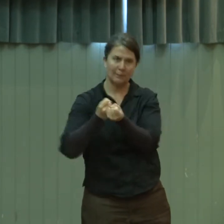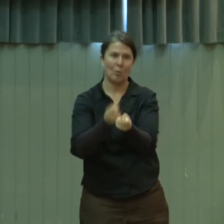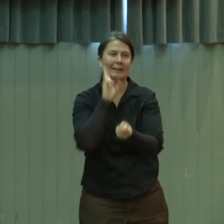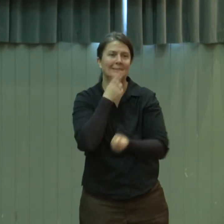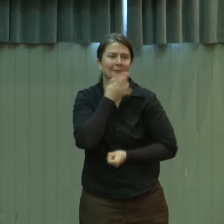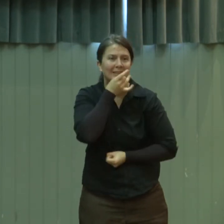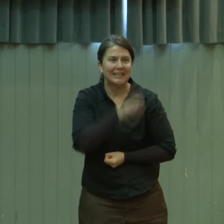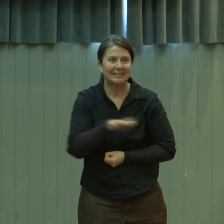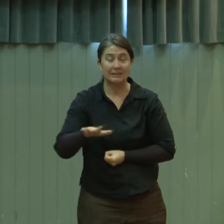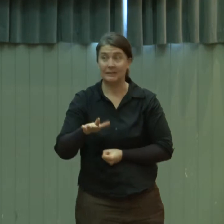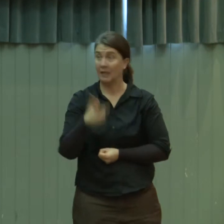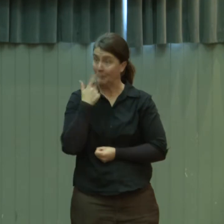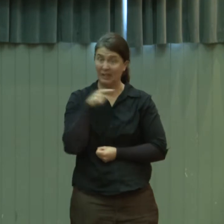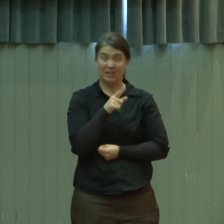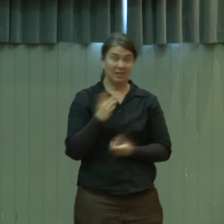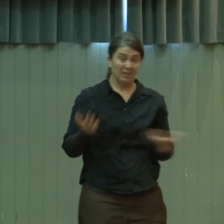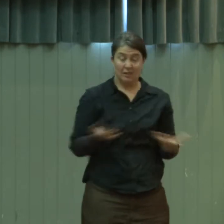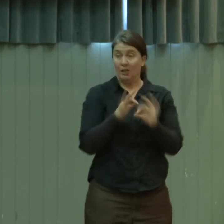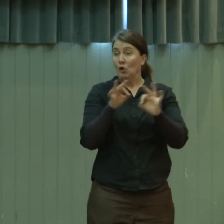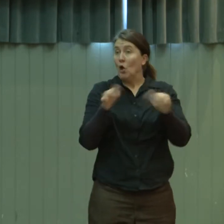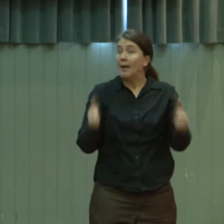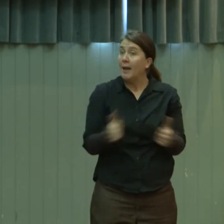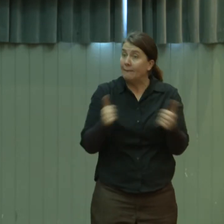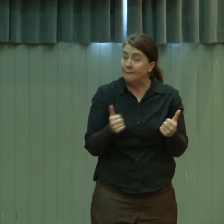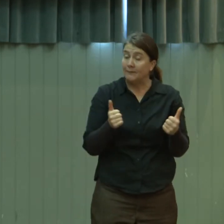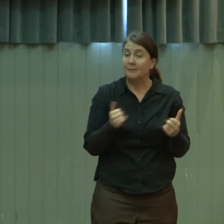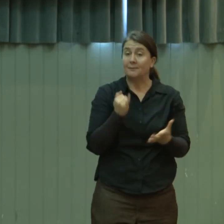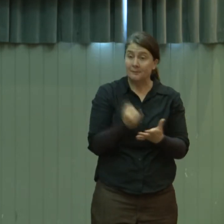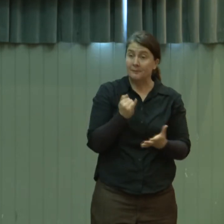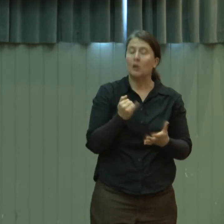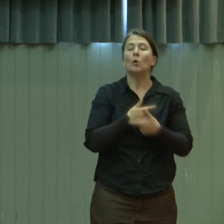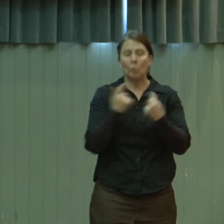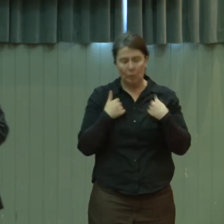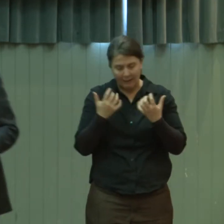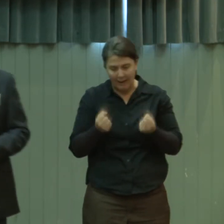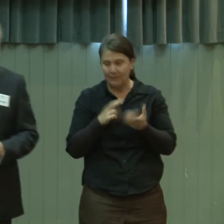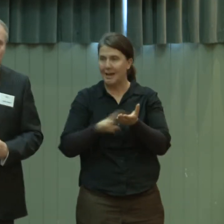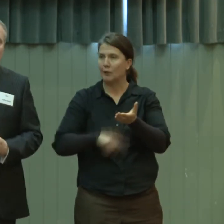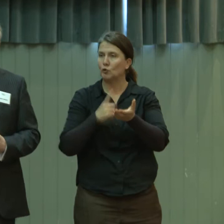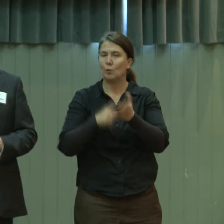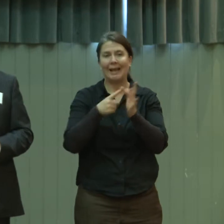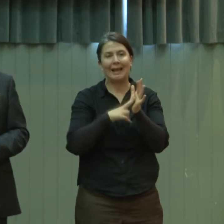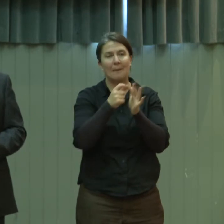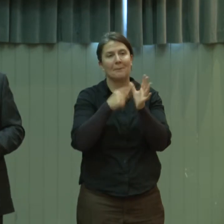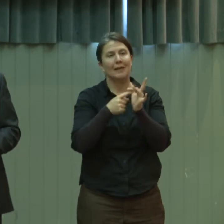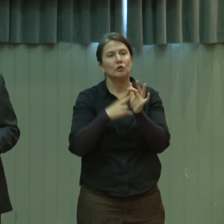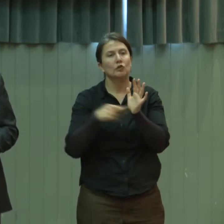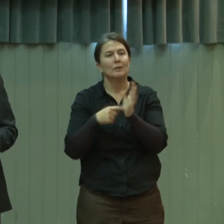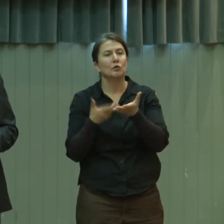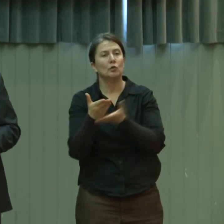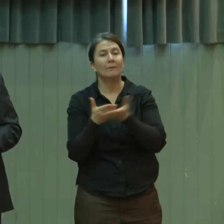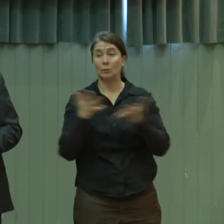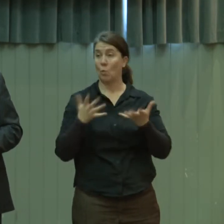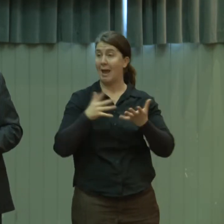If that's still not enough, then we do have a national inpatient service in London with 6